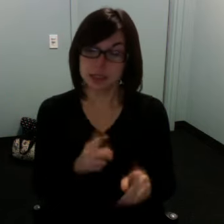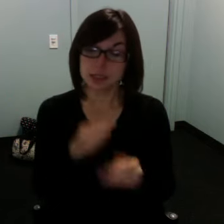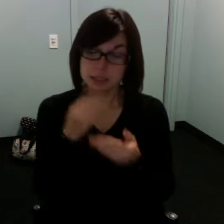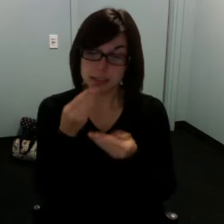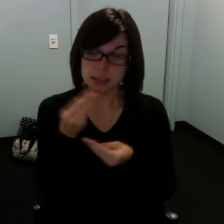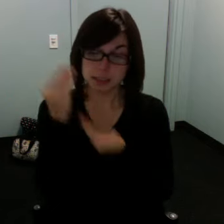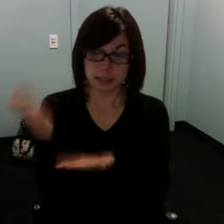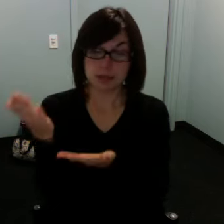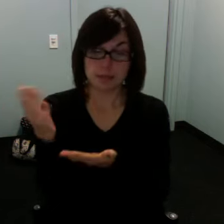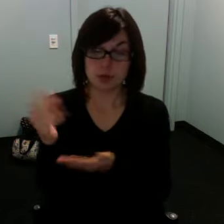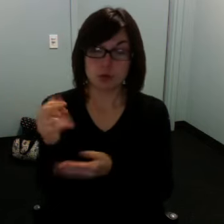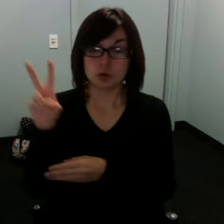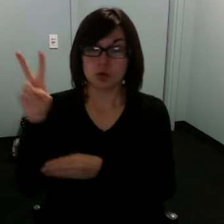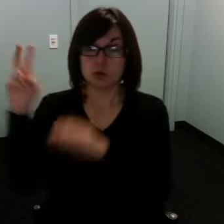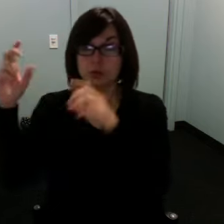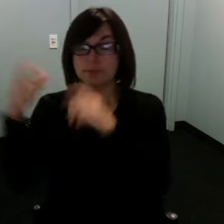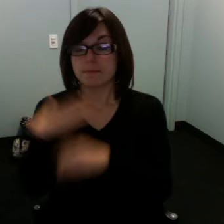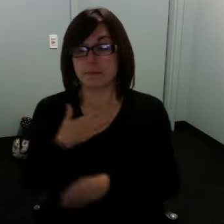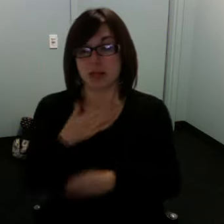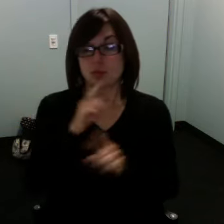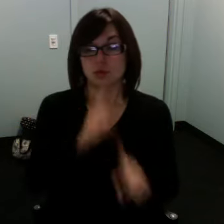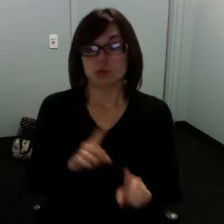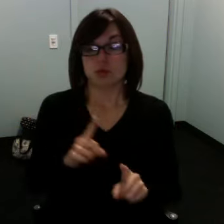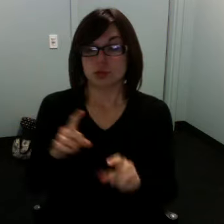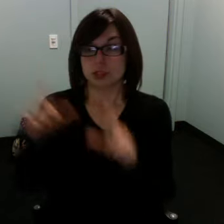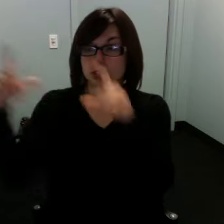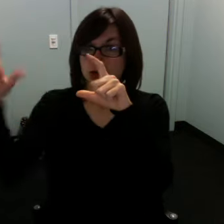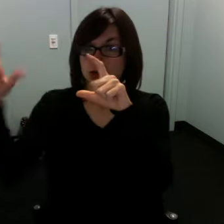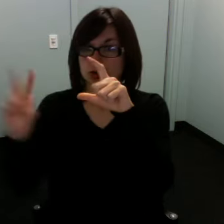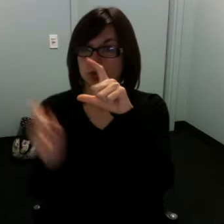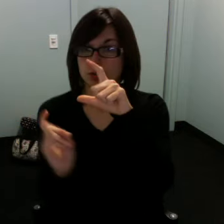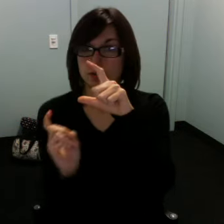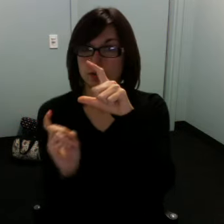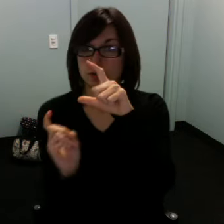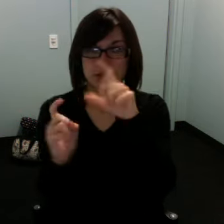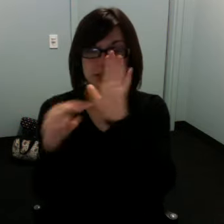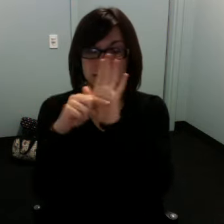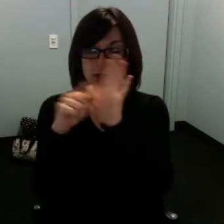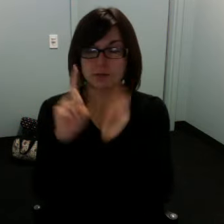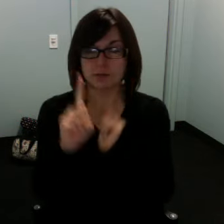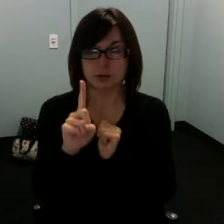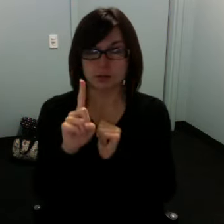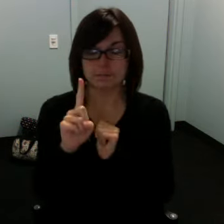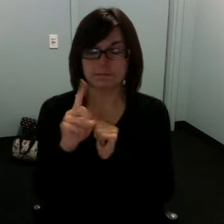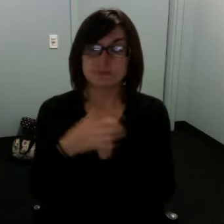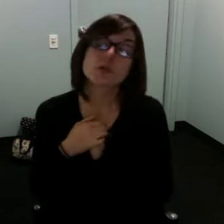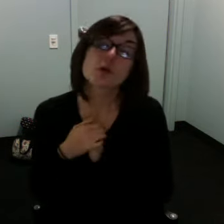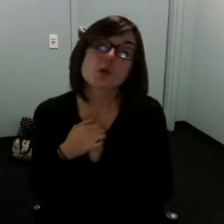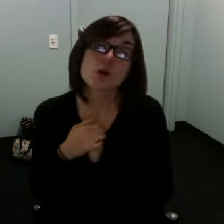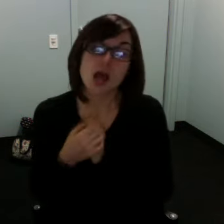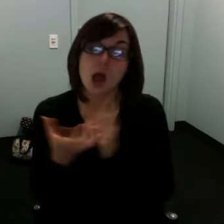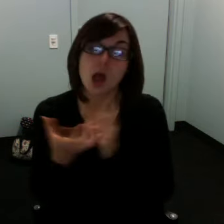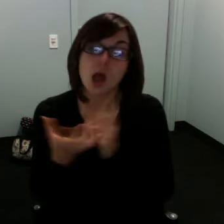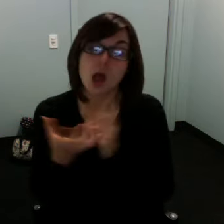1. Now, as I said a few minutes ago, I think it would be wise to actually check that that's the solution, now that we think that's what it is,